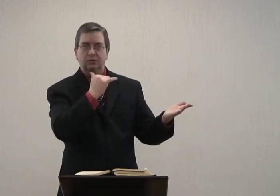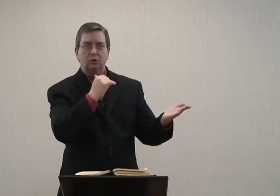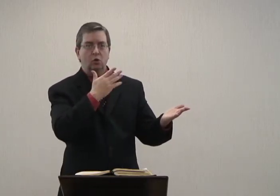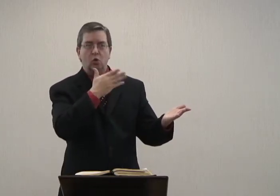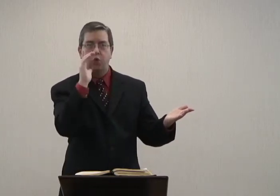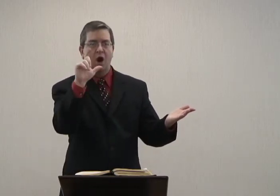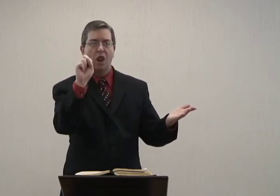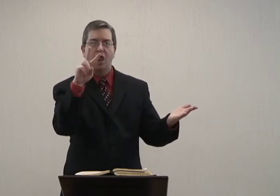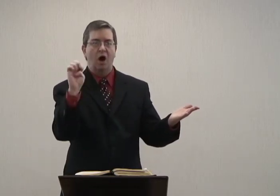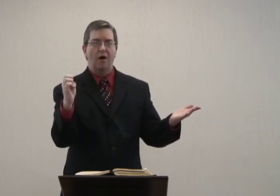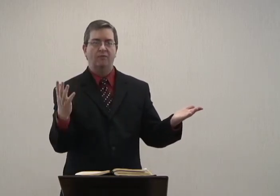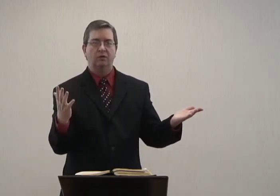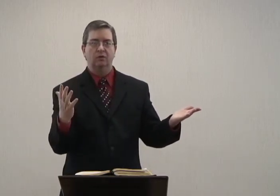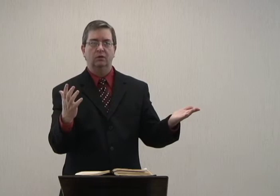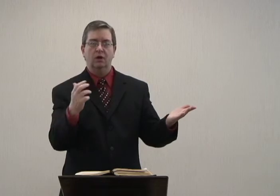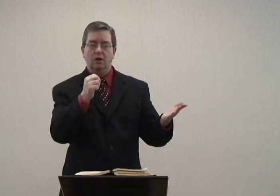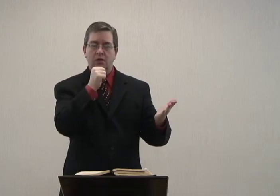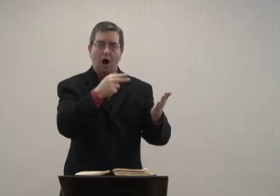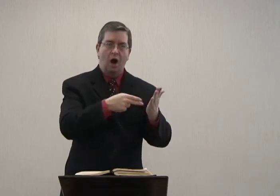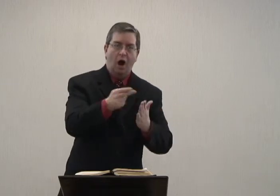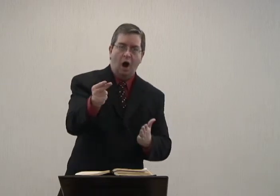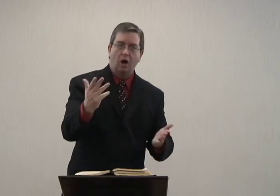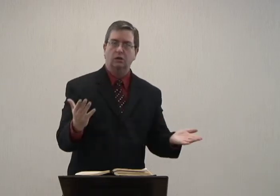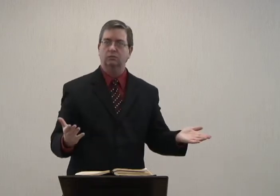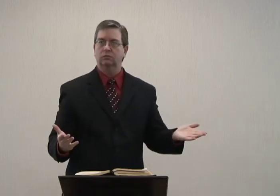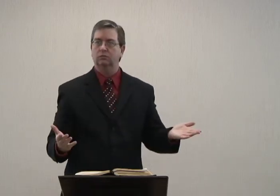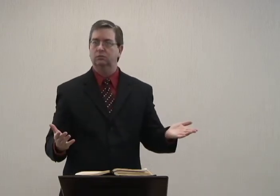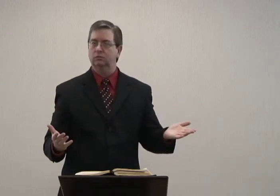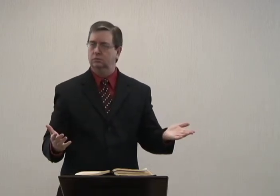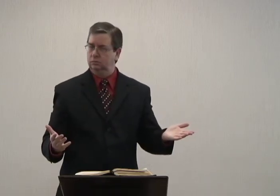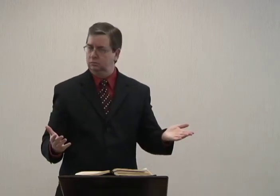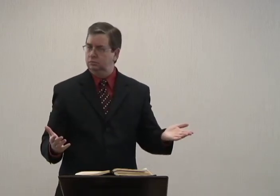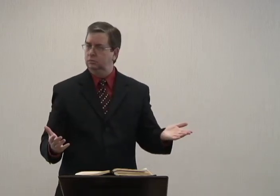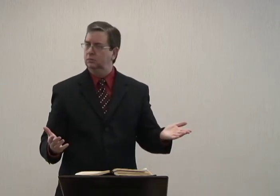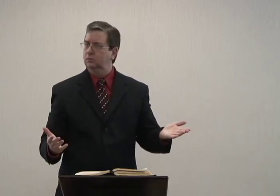People, they make mistakes. They don't have any love. They're not honest.